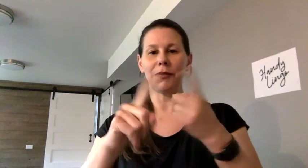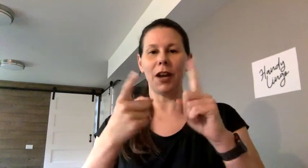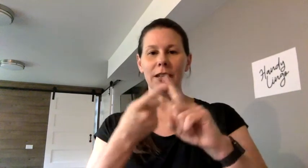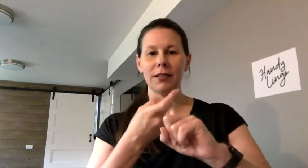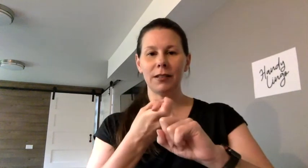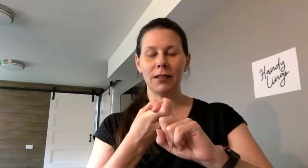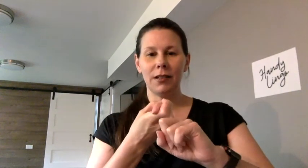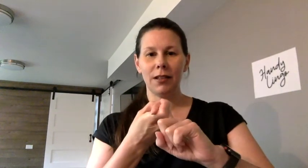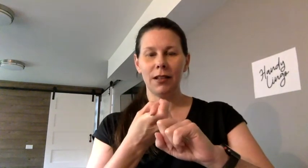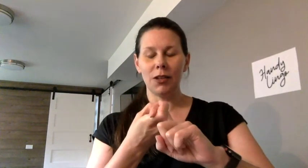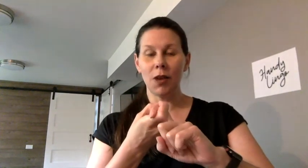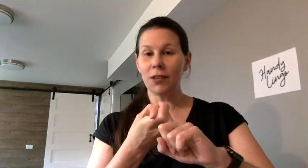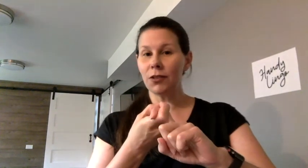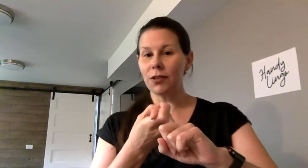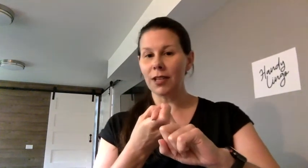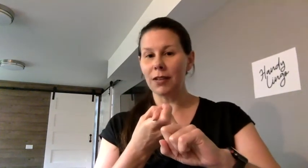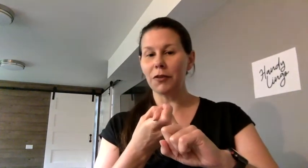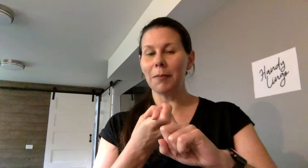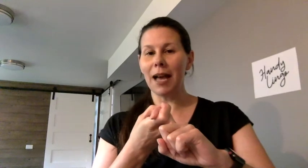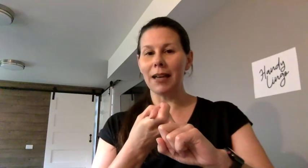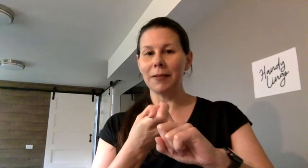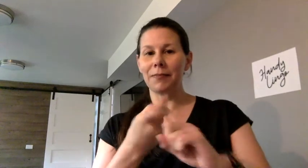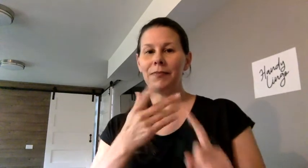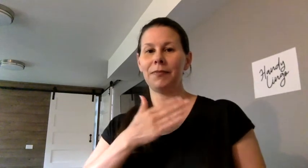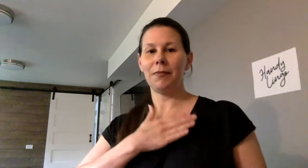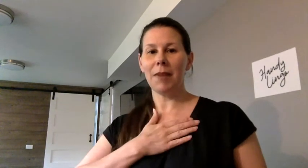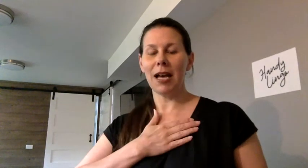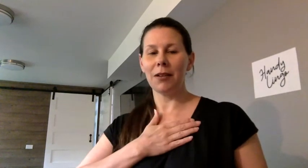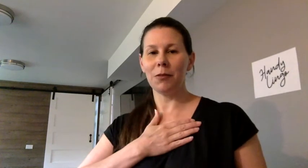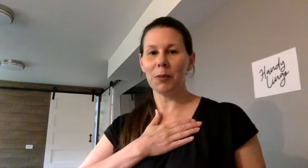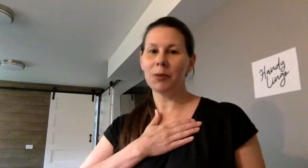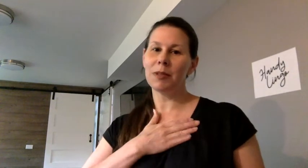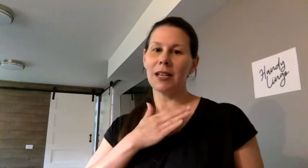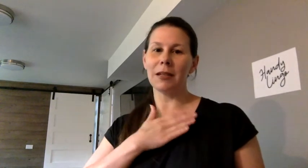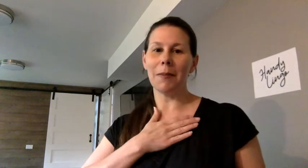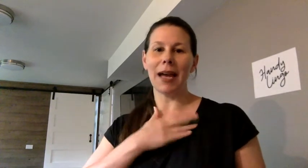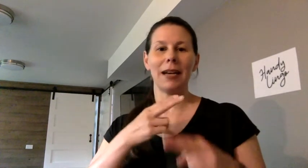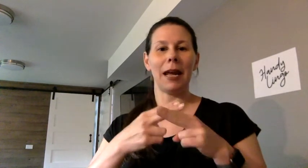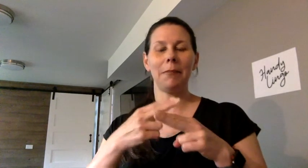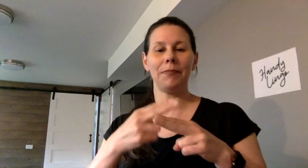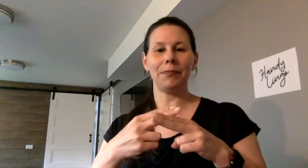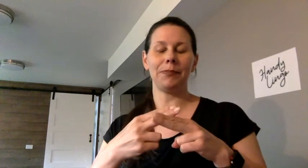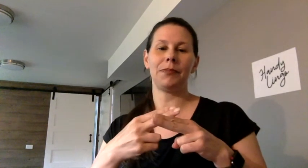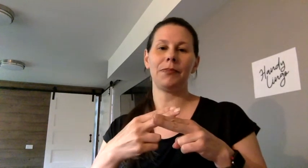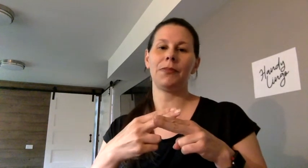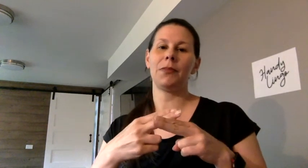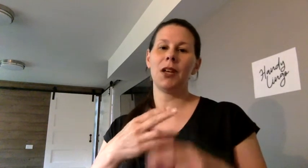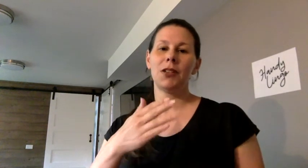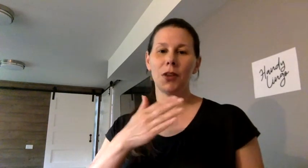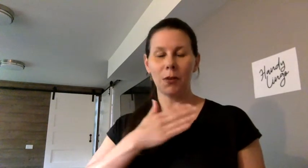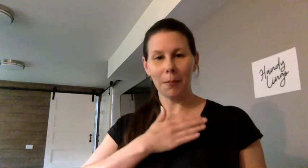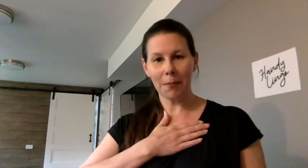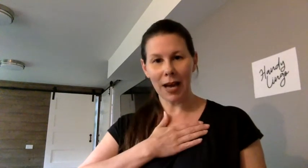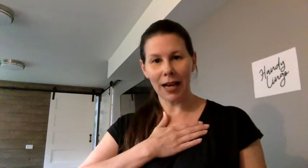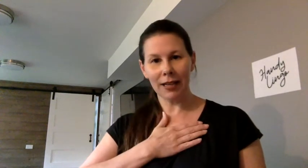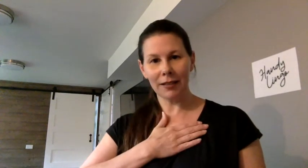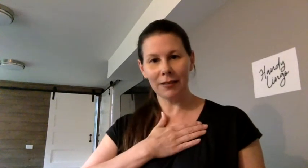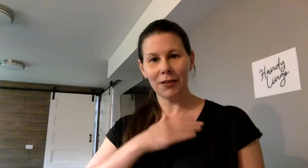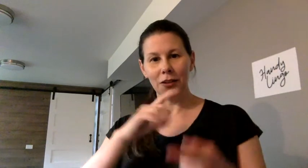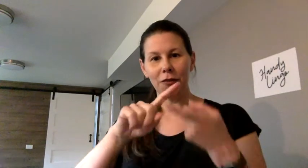friend, you also know the sign for my. My, remember when we signed my name? So my